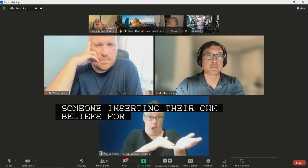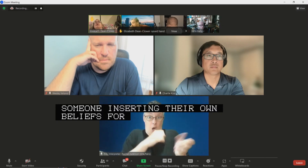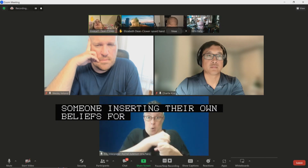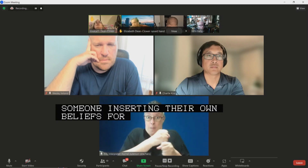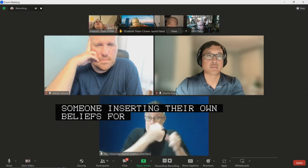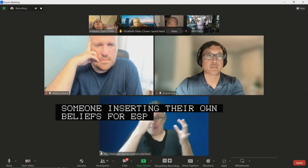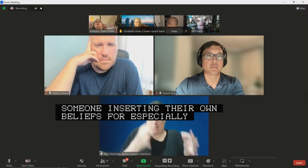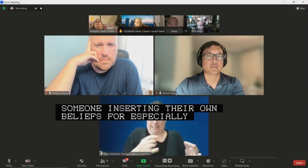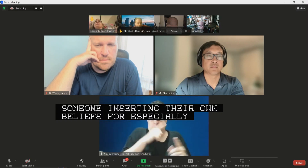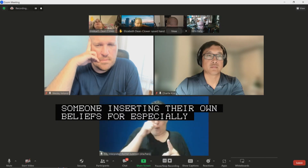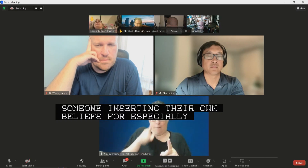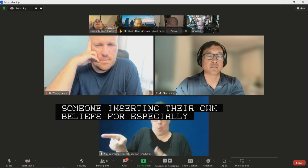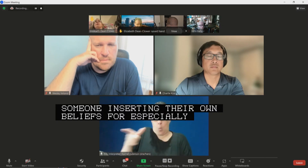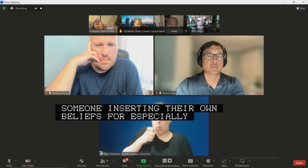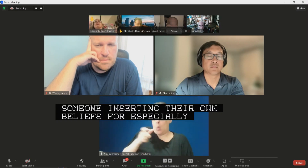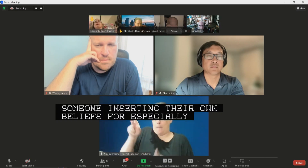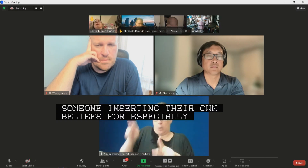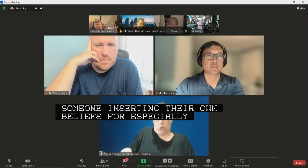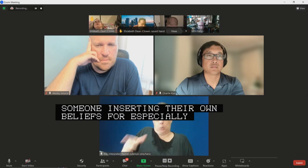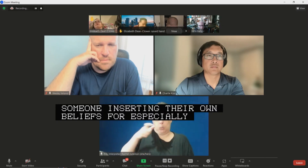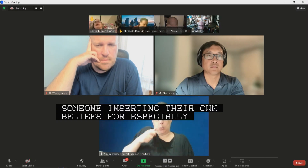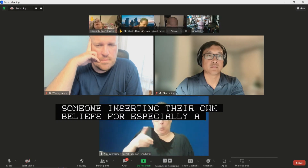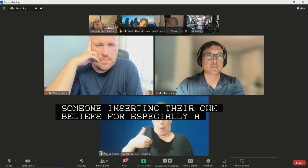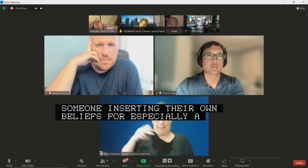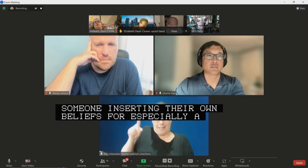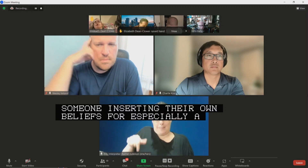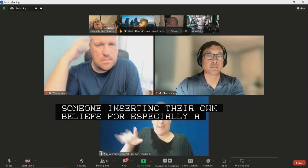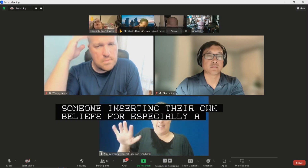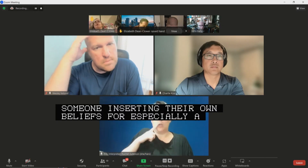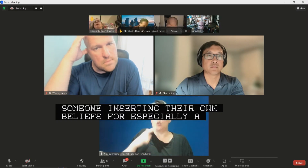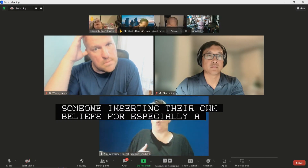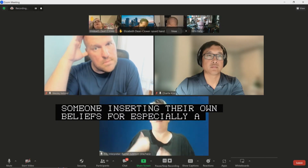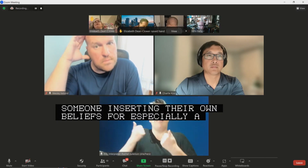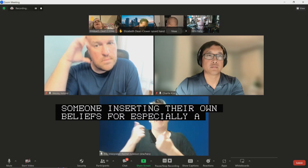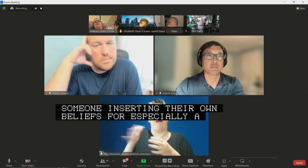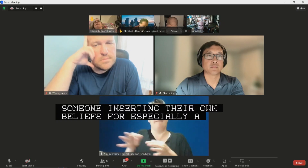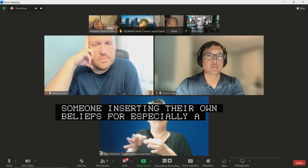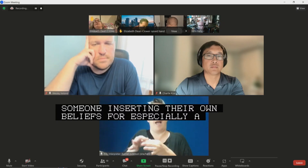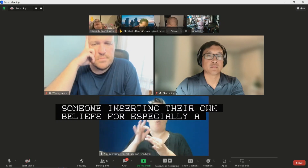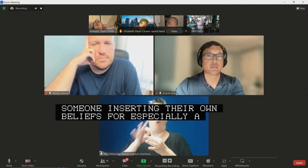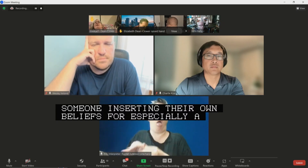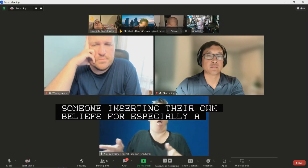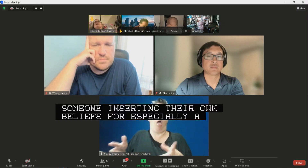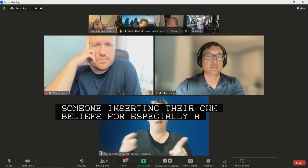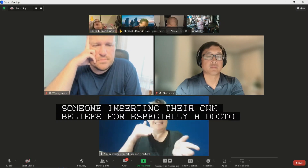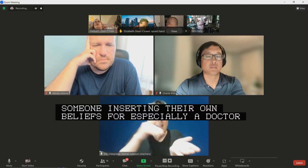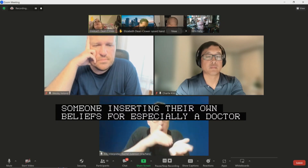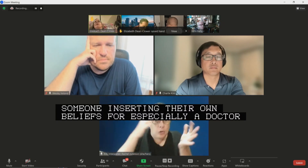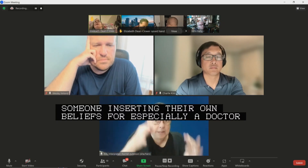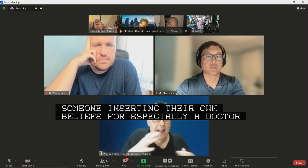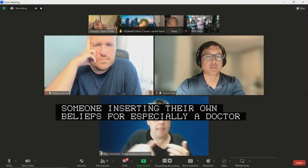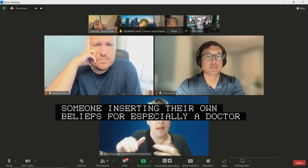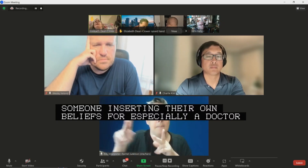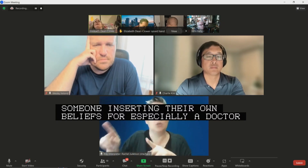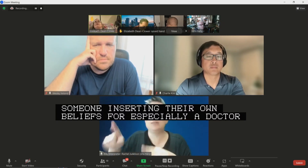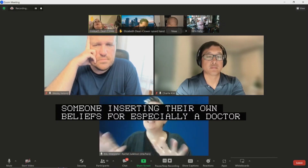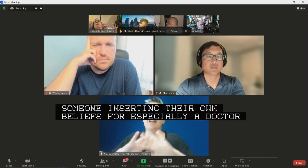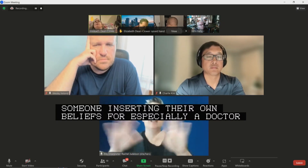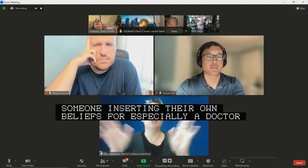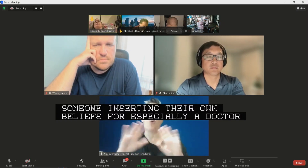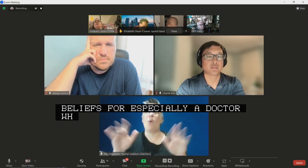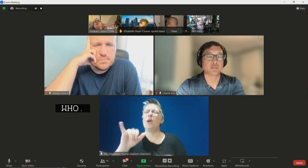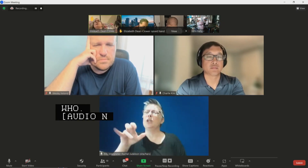this to say what someone else's value or quality of life is. So I think it